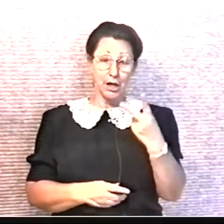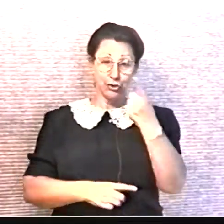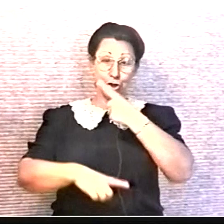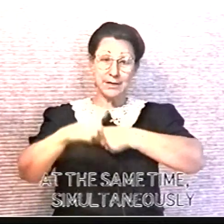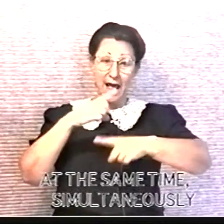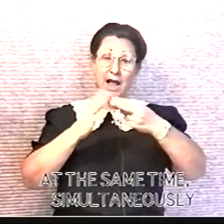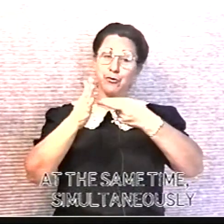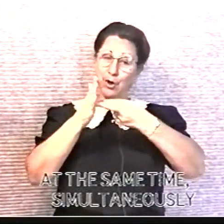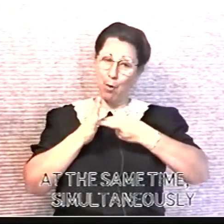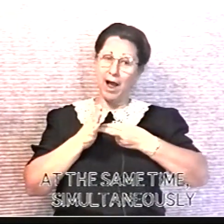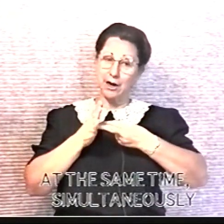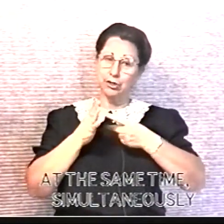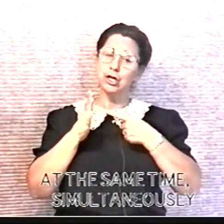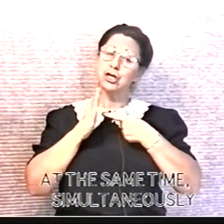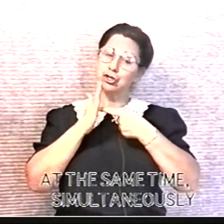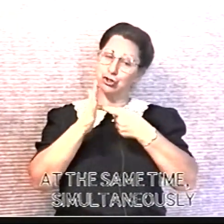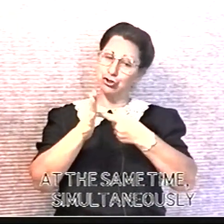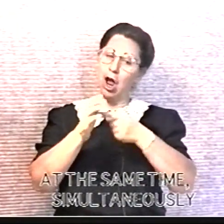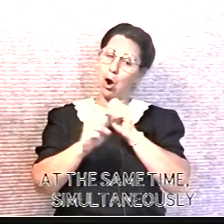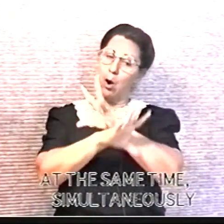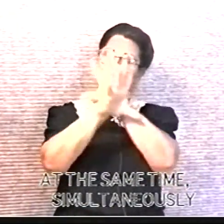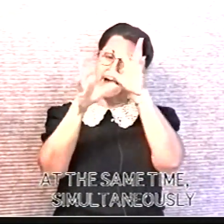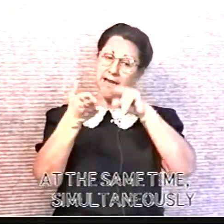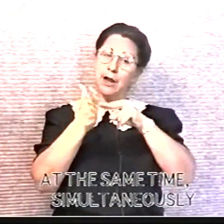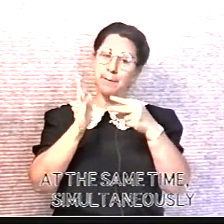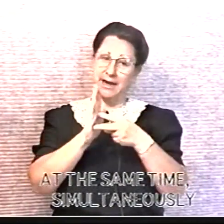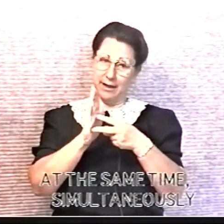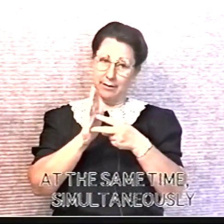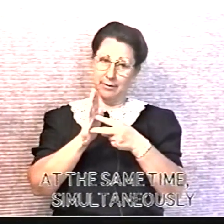Two signs required to show a clear meaning.